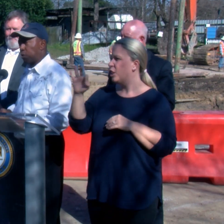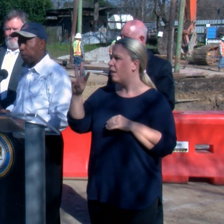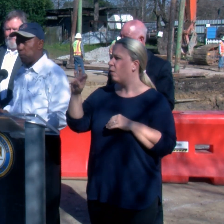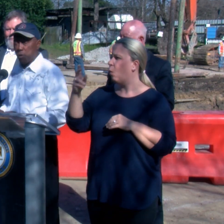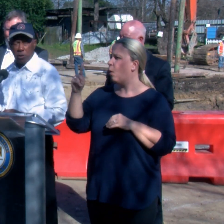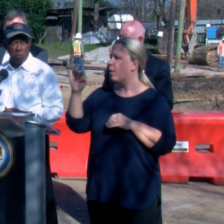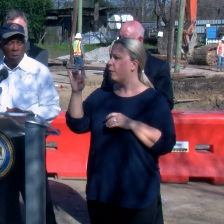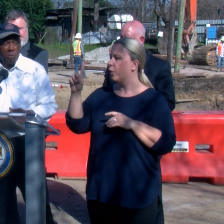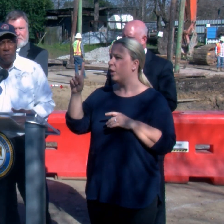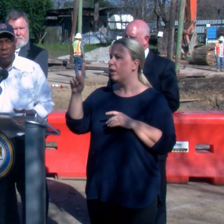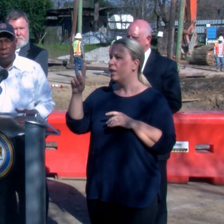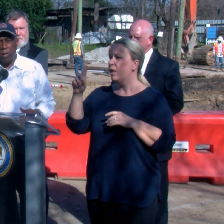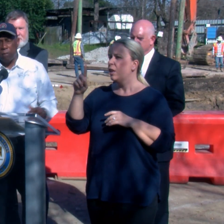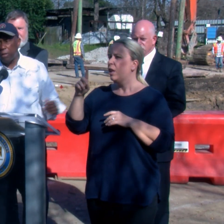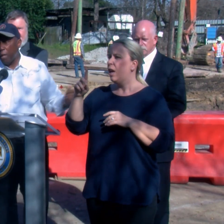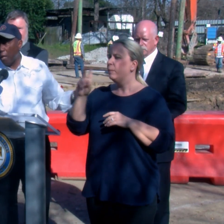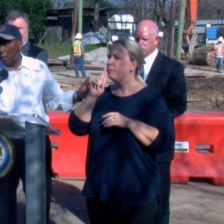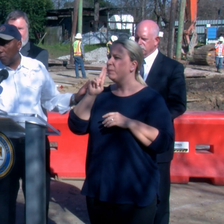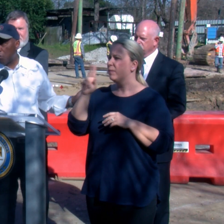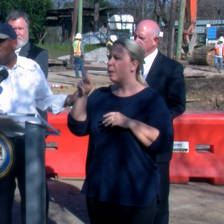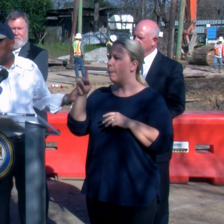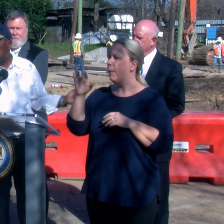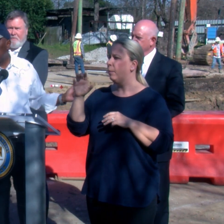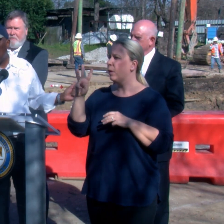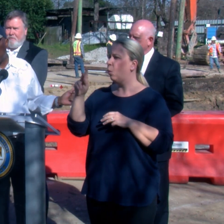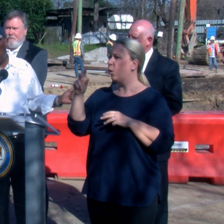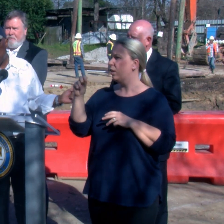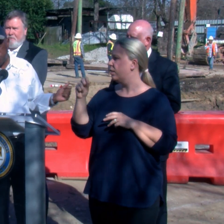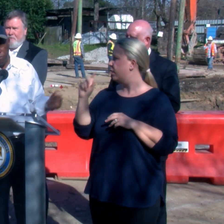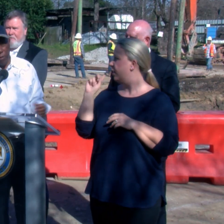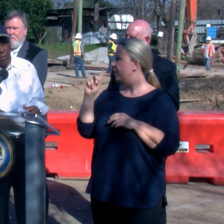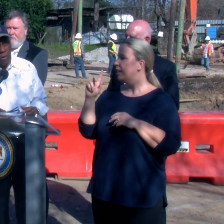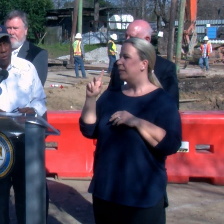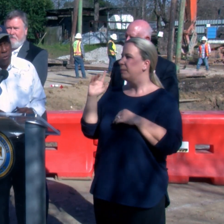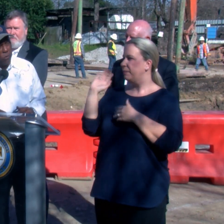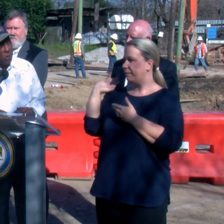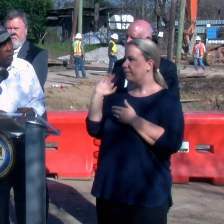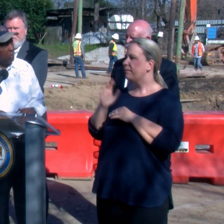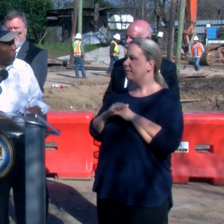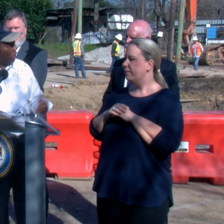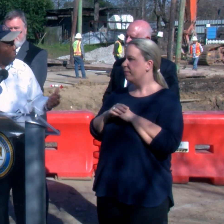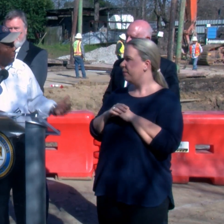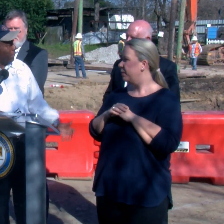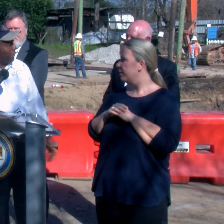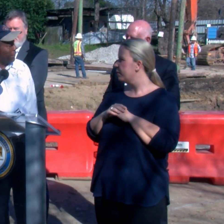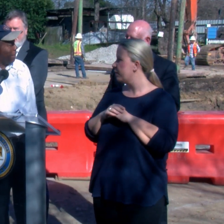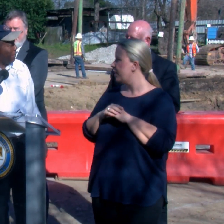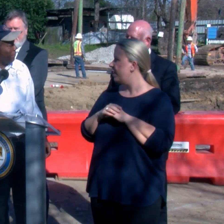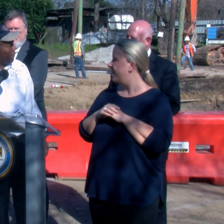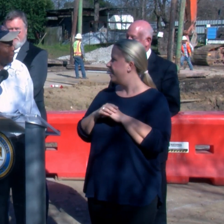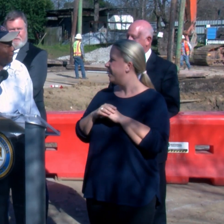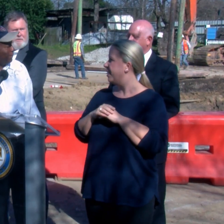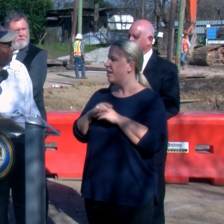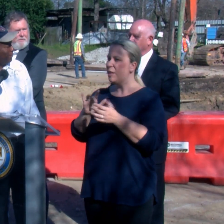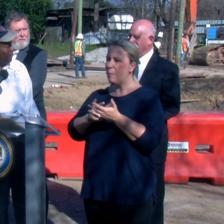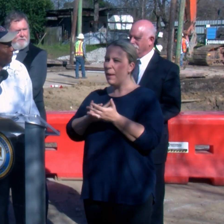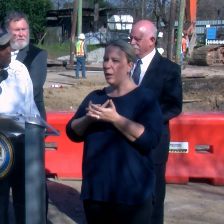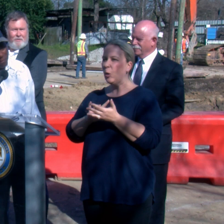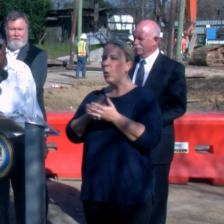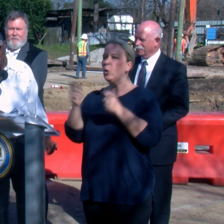with the Houston Public Works Department, and of course, Dr. Persse, who is the medical examiner for